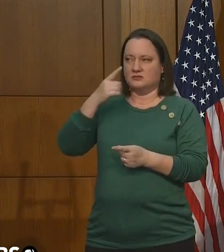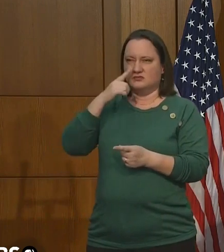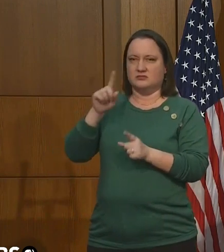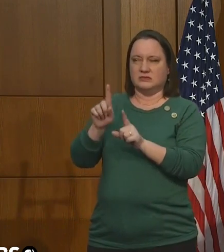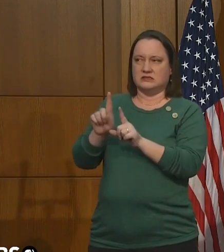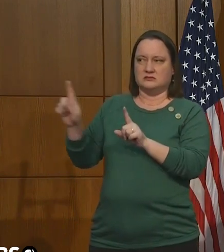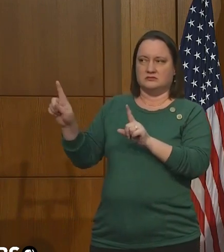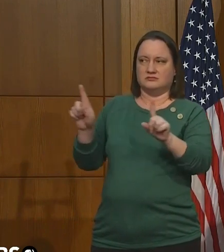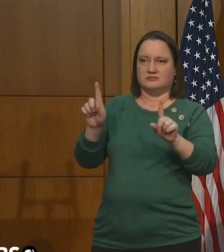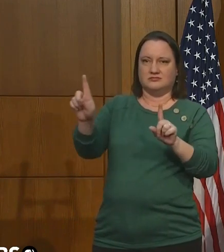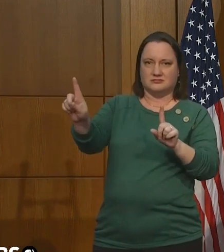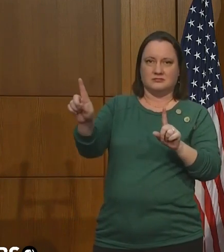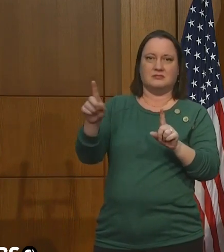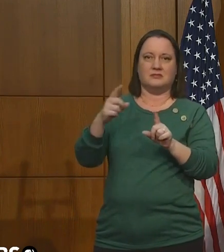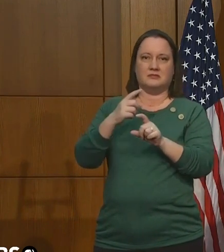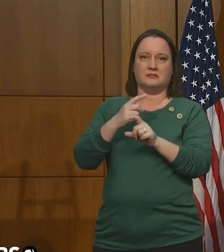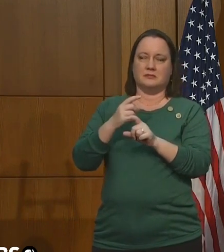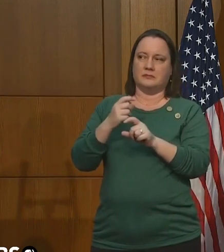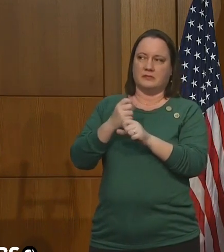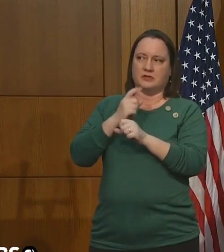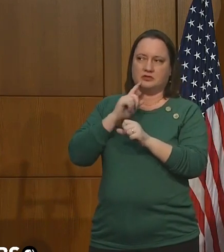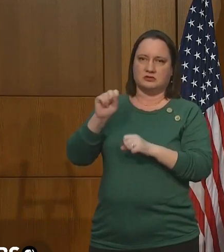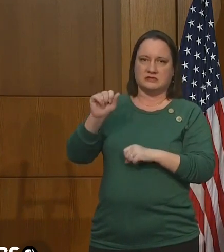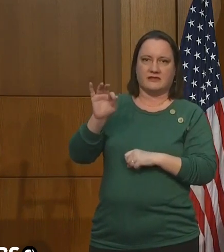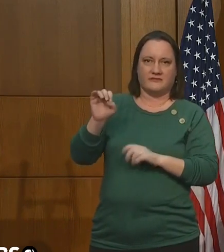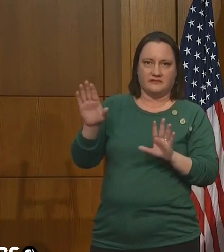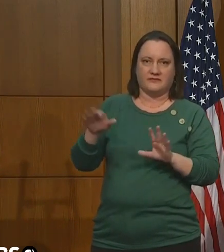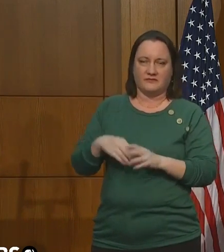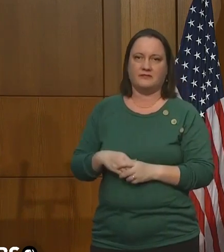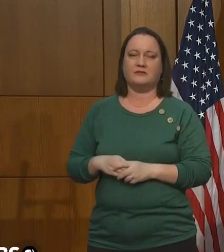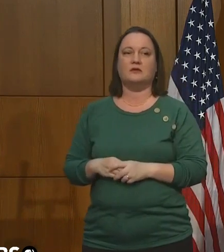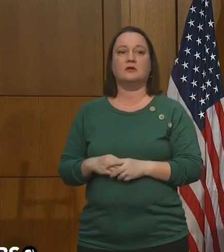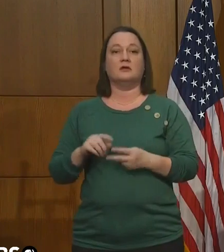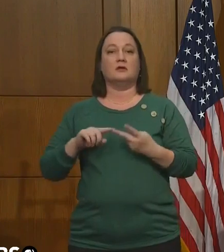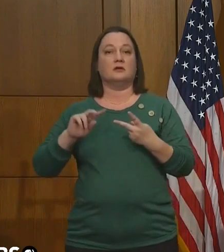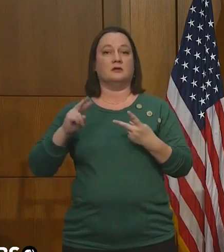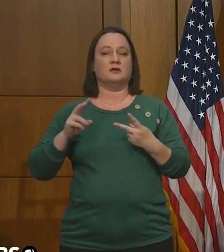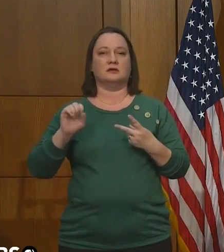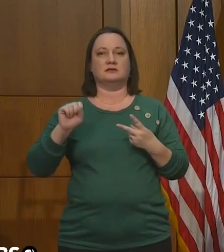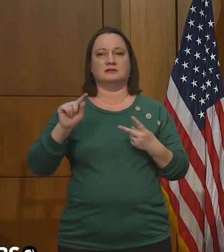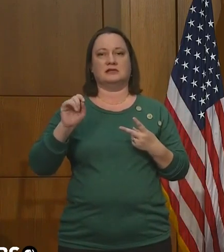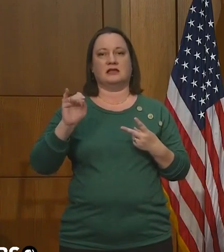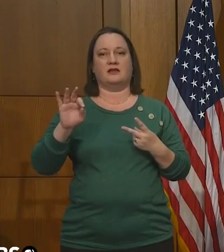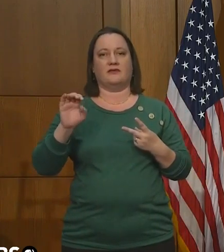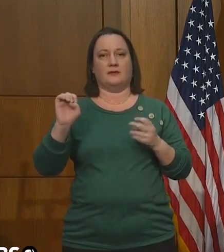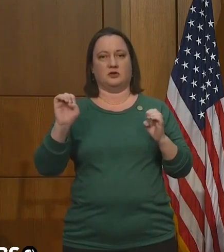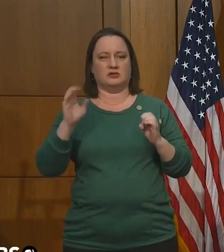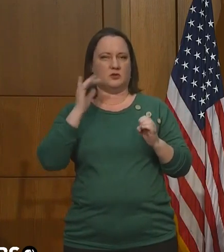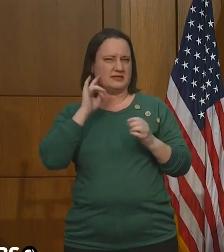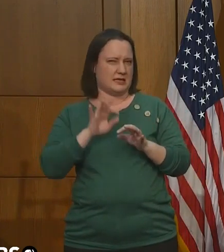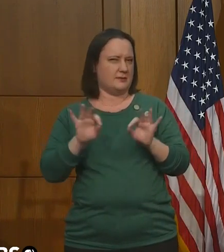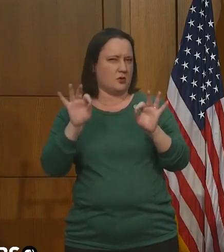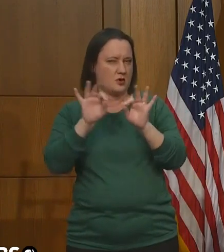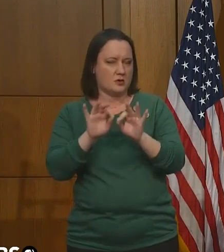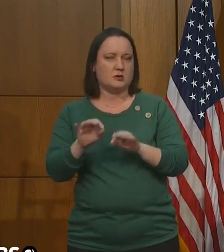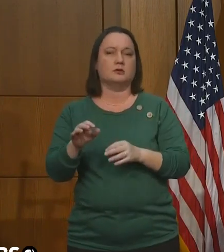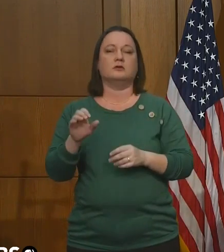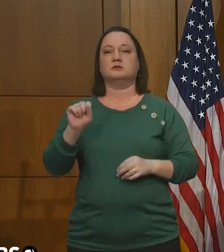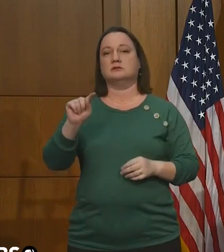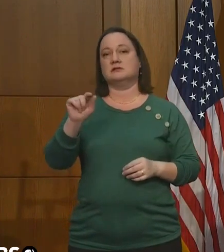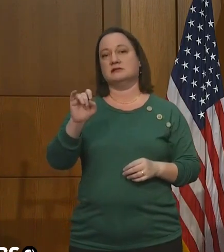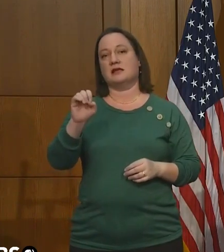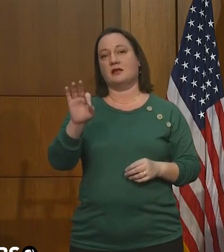them regarding their exceptions. The other question you asked was our state of emergency, and why is that important? The state of emergency allows